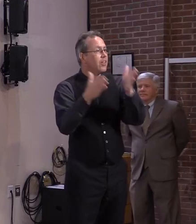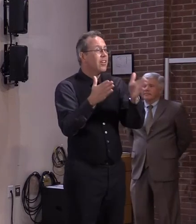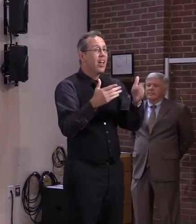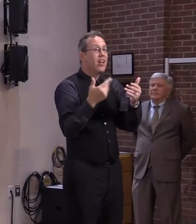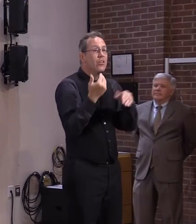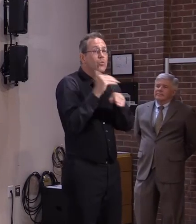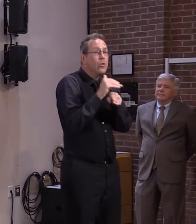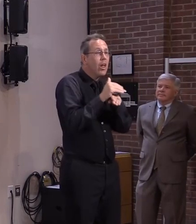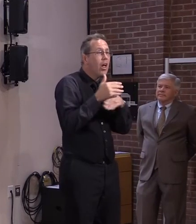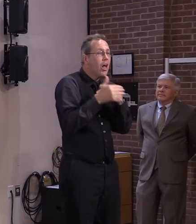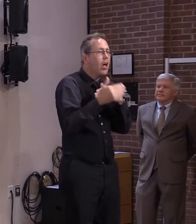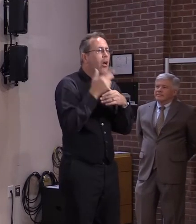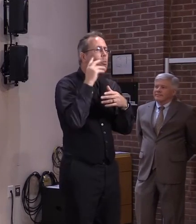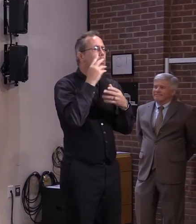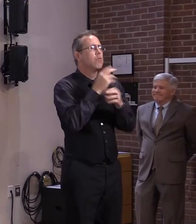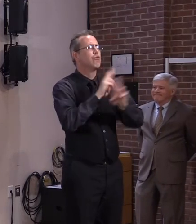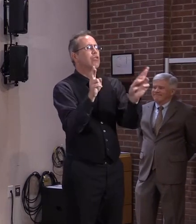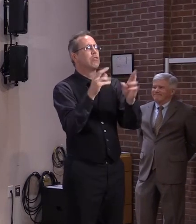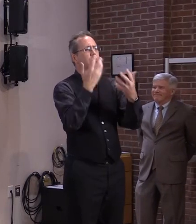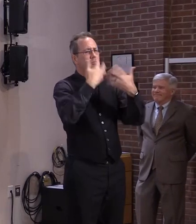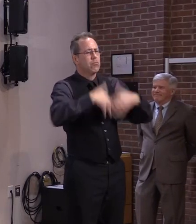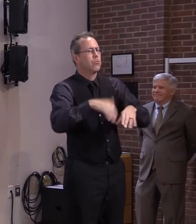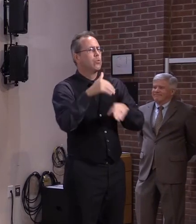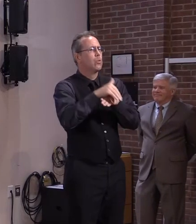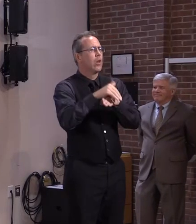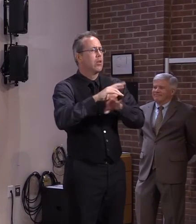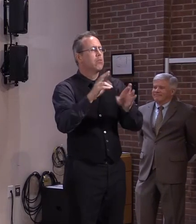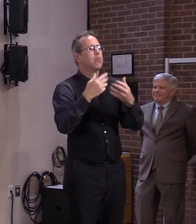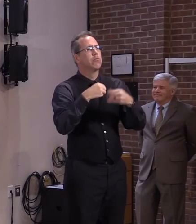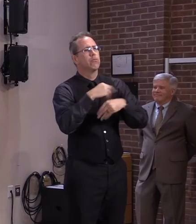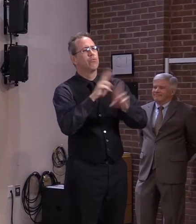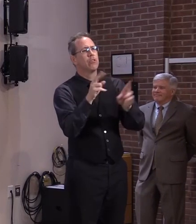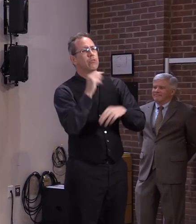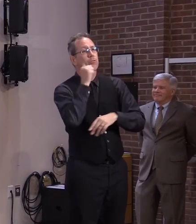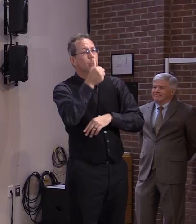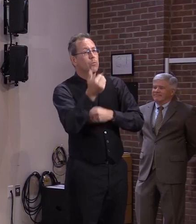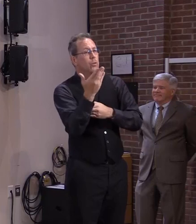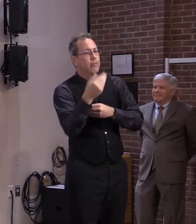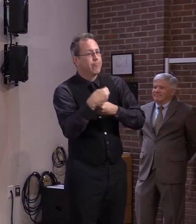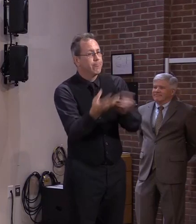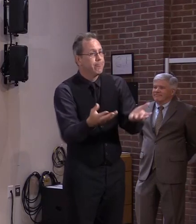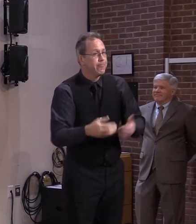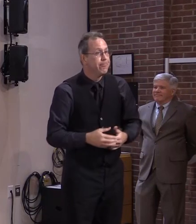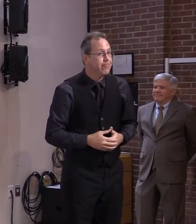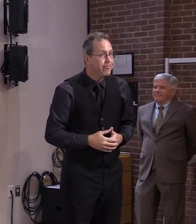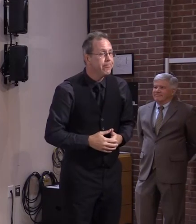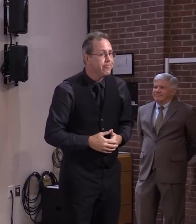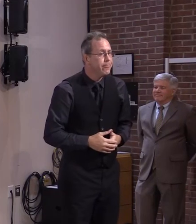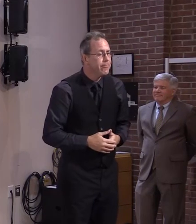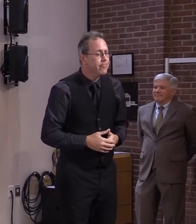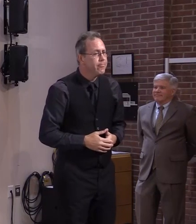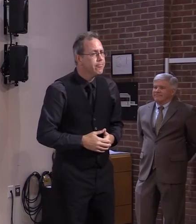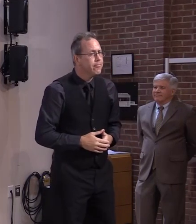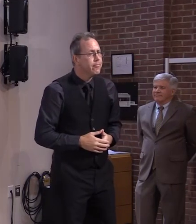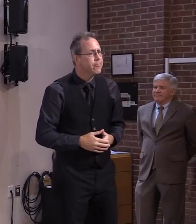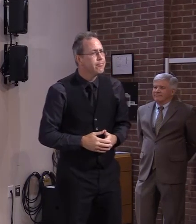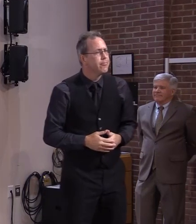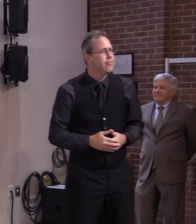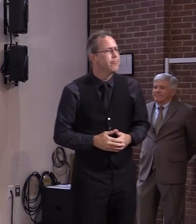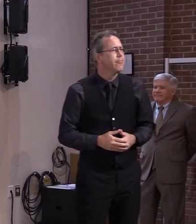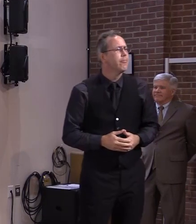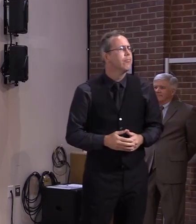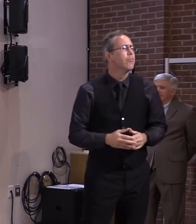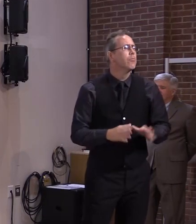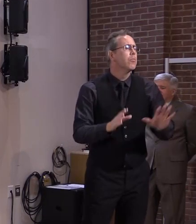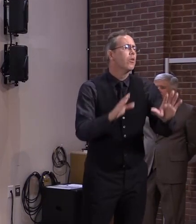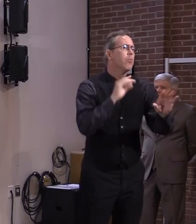that won't have to be revised up is the hope at this point. In terms of like getting just to be clear, when we say it's going